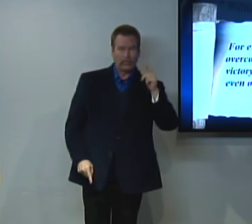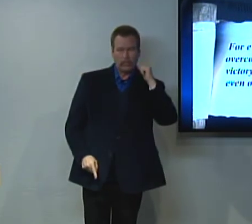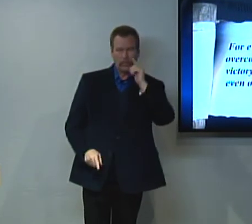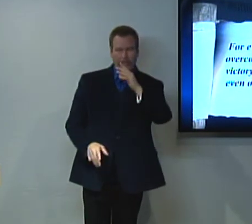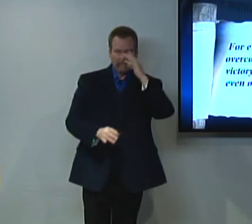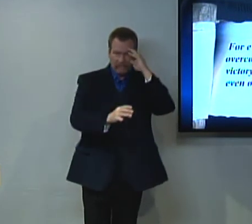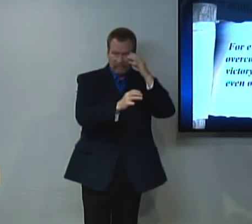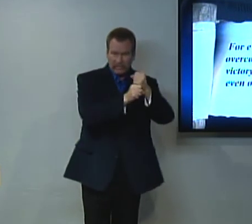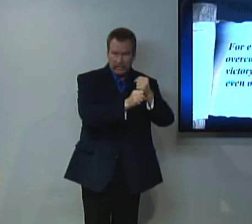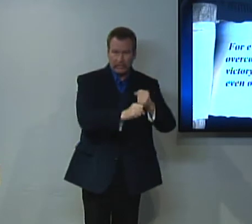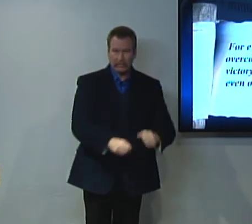Jesus asked Peter